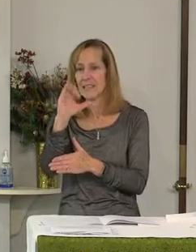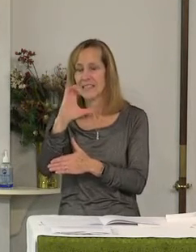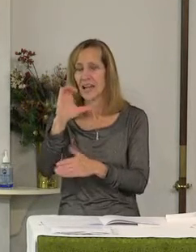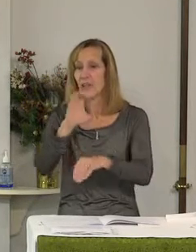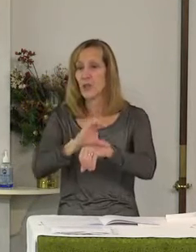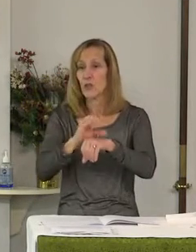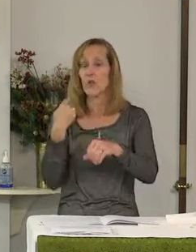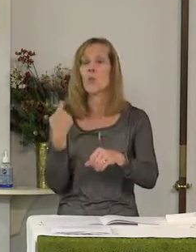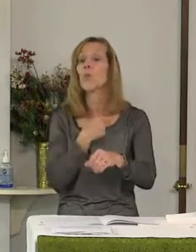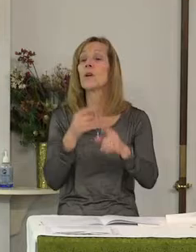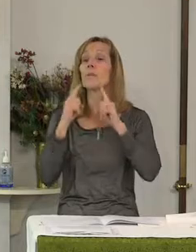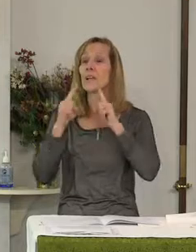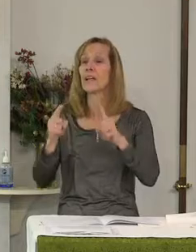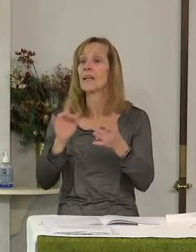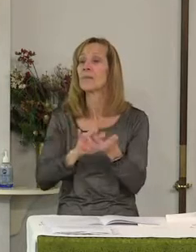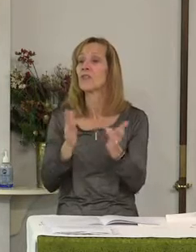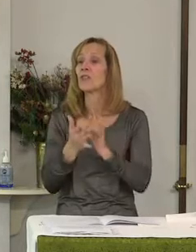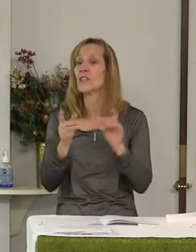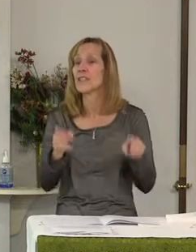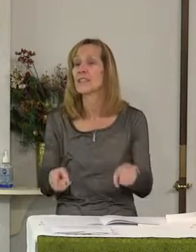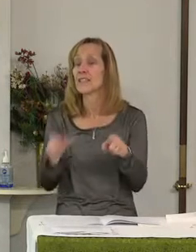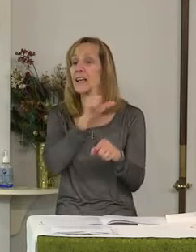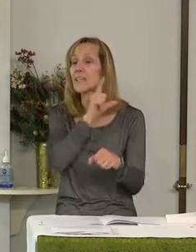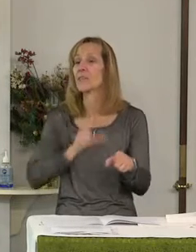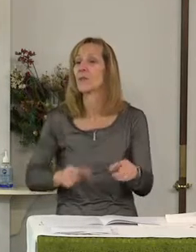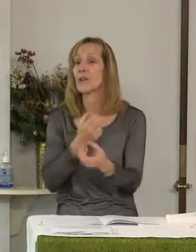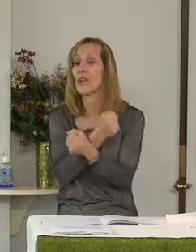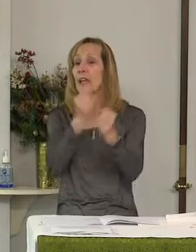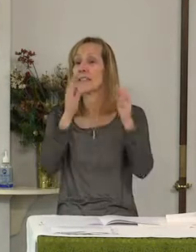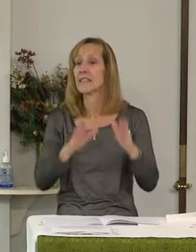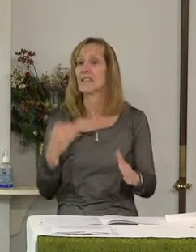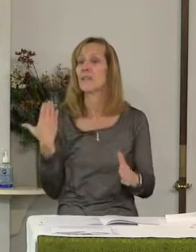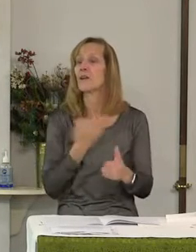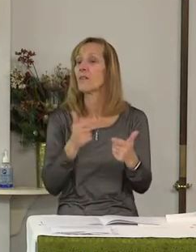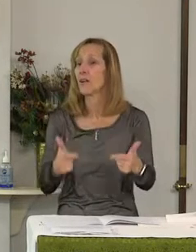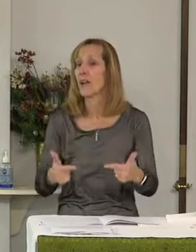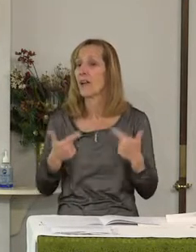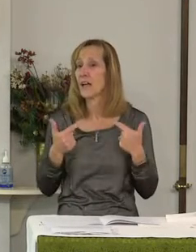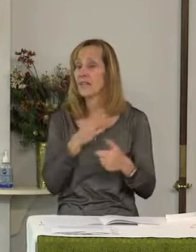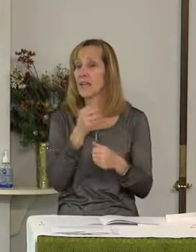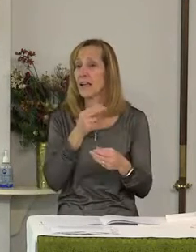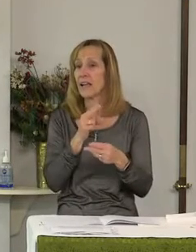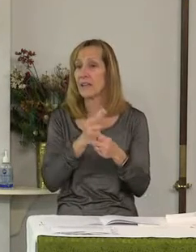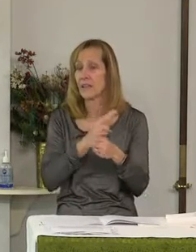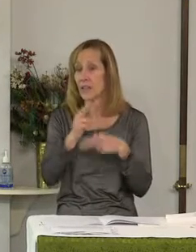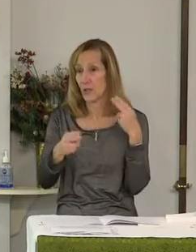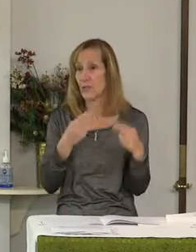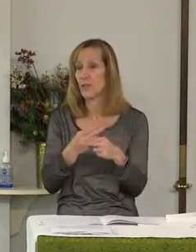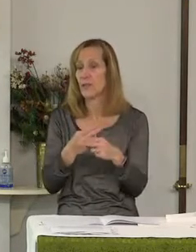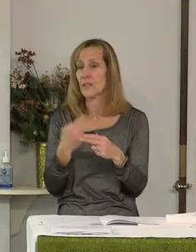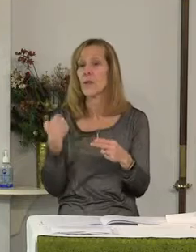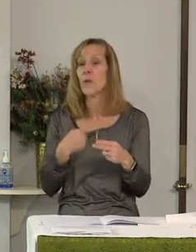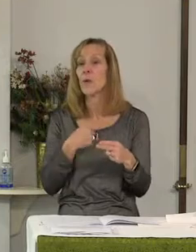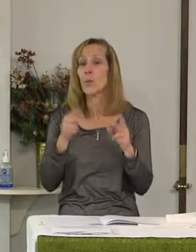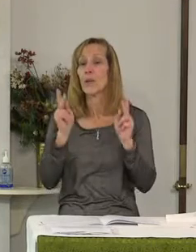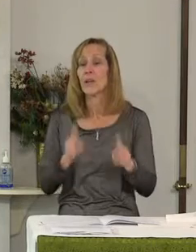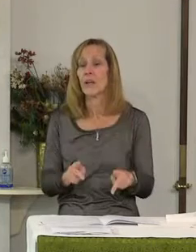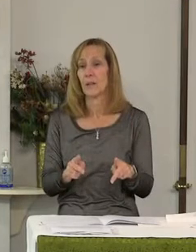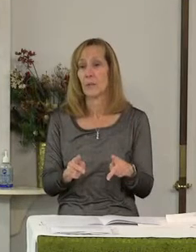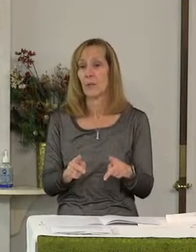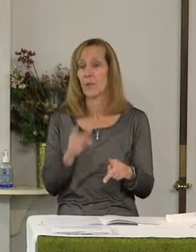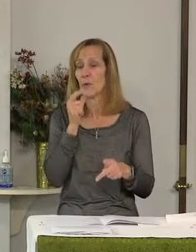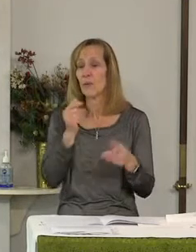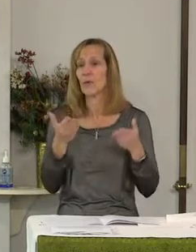proclaim Jesus as Lord and Savior of our lives and of the universe. We are the ones who give